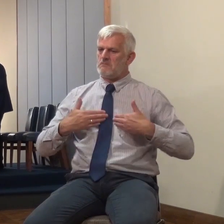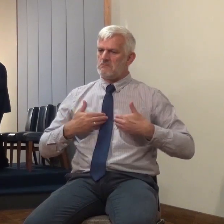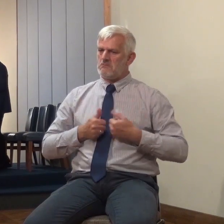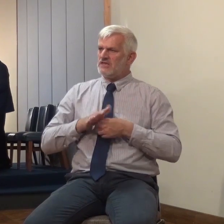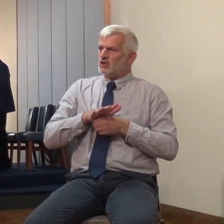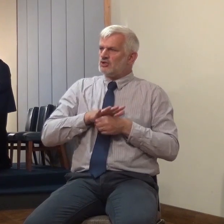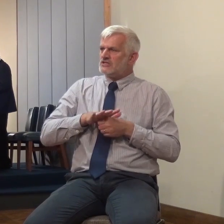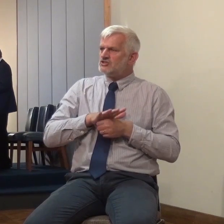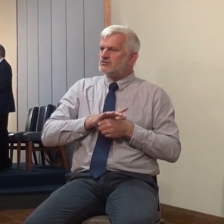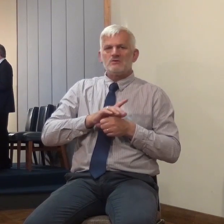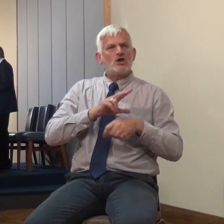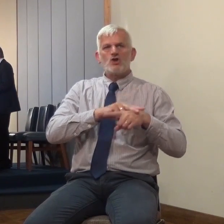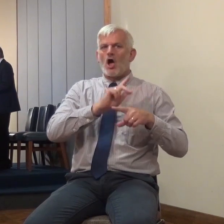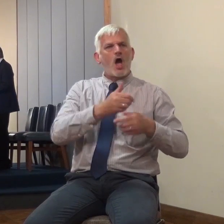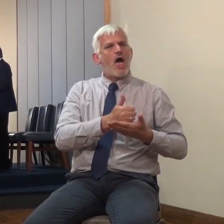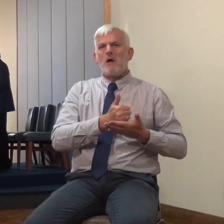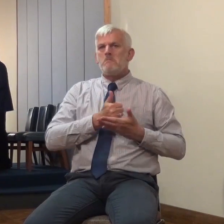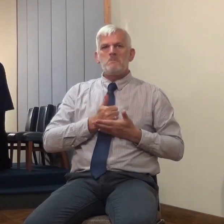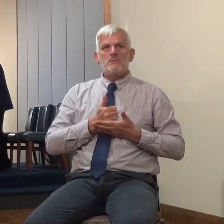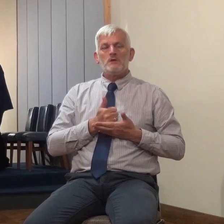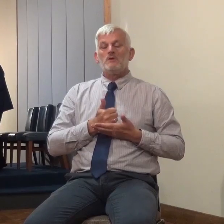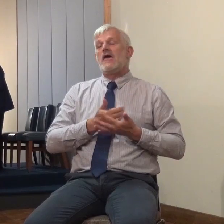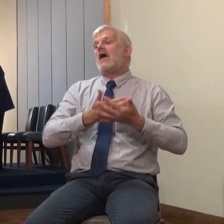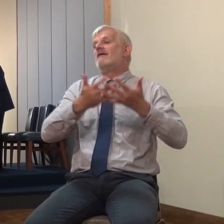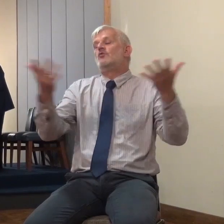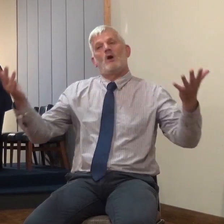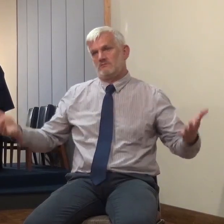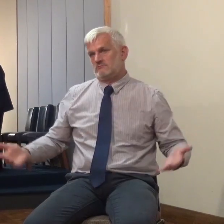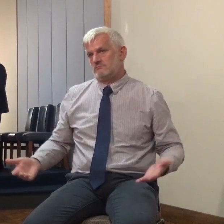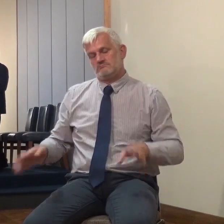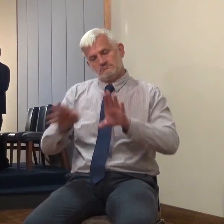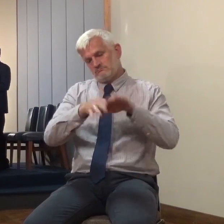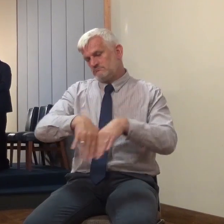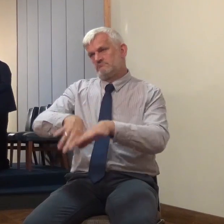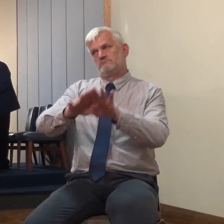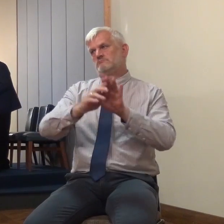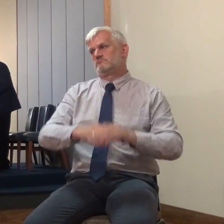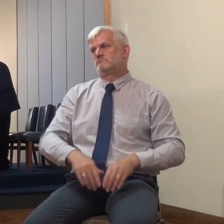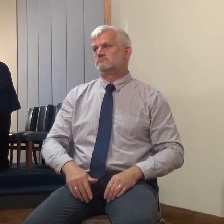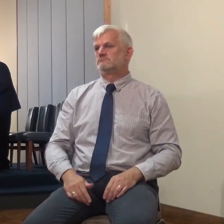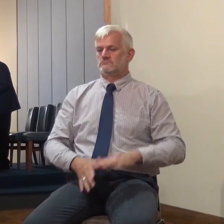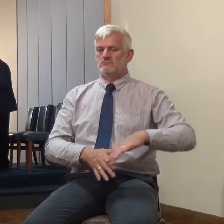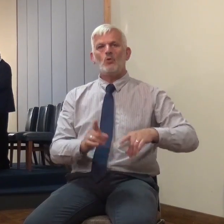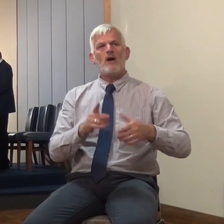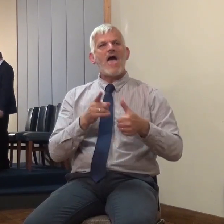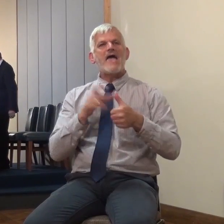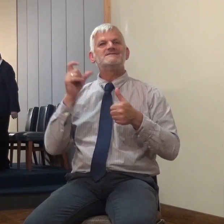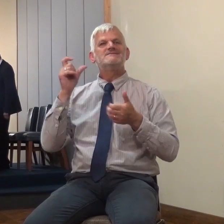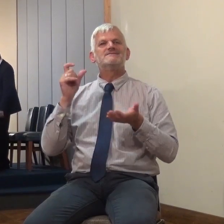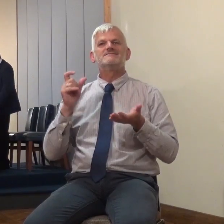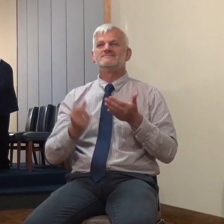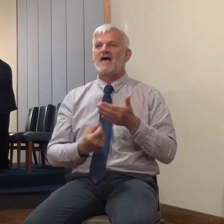untreatable conditions. These are the lot of all humanity. The same goes for accidents. Christians